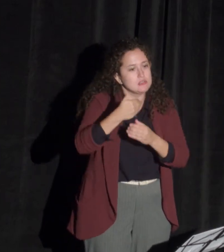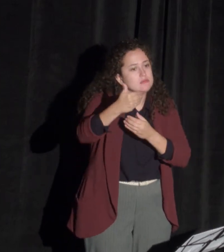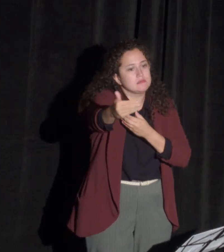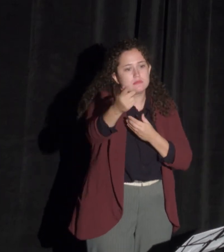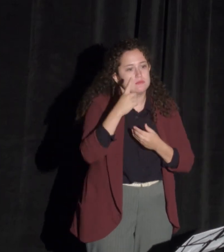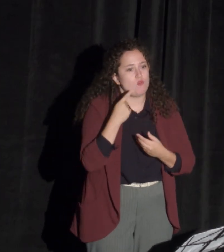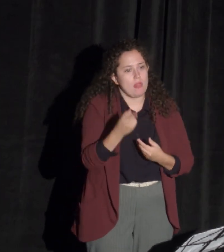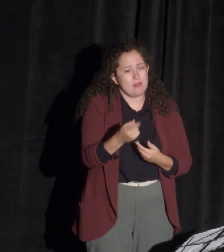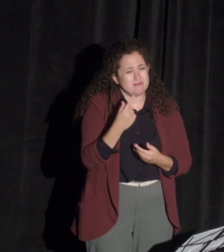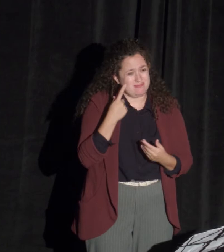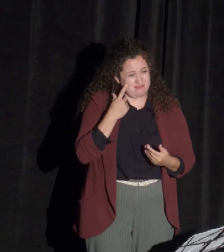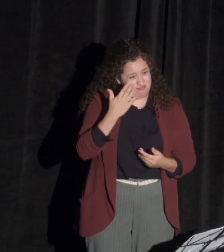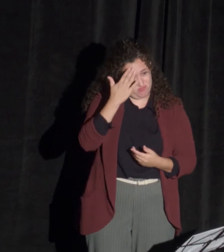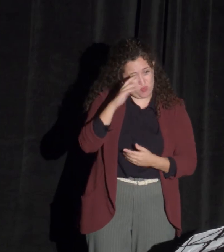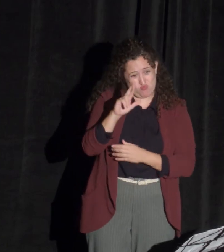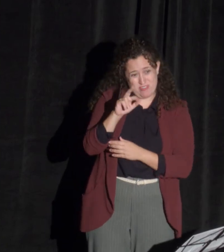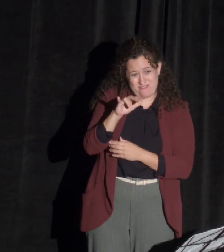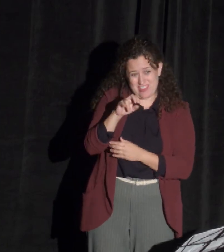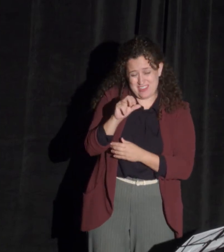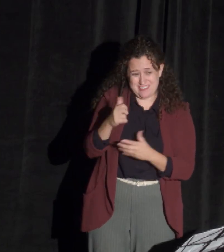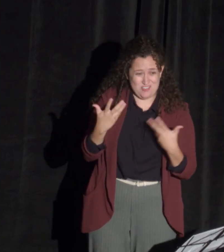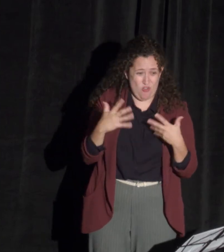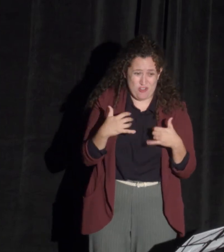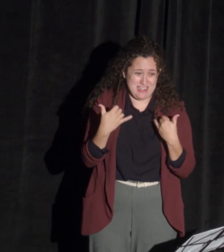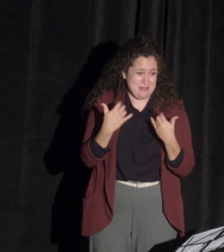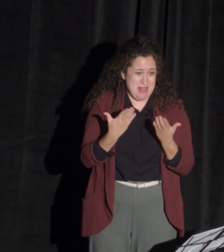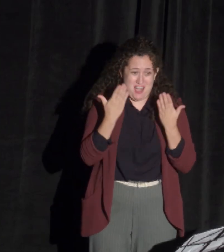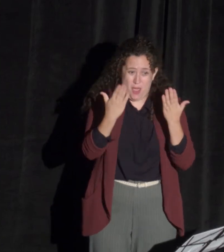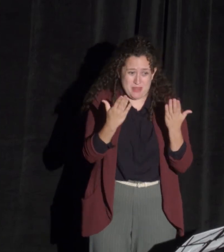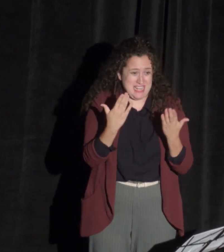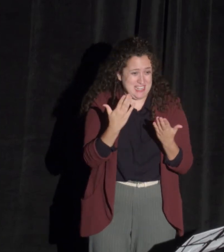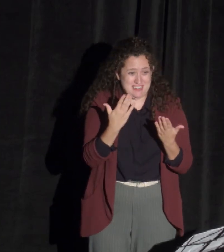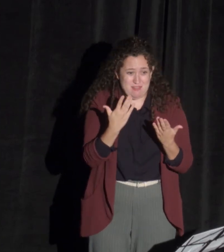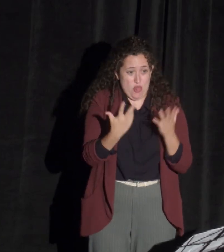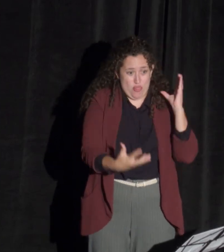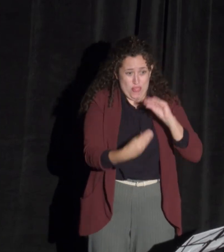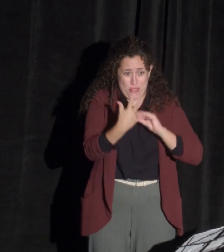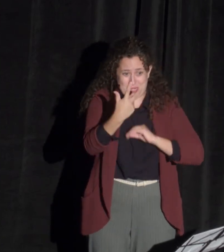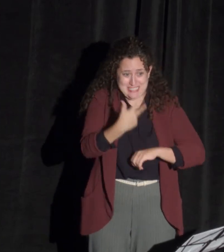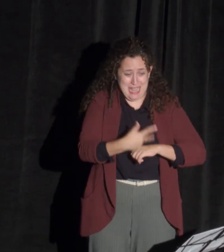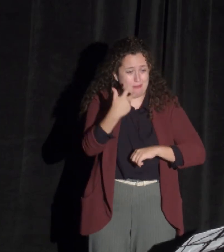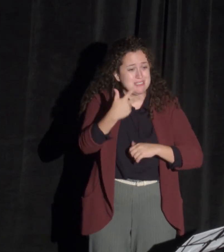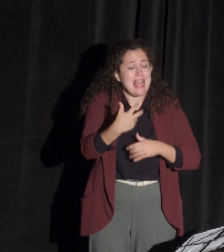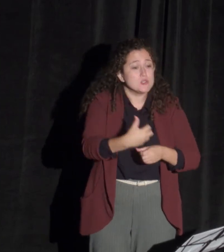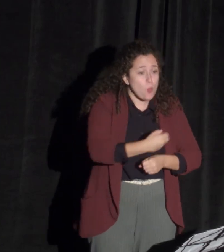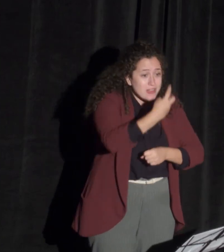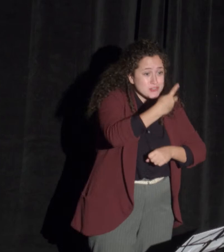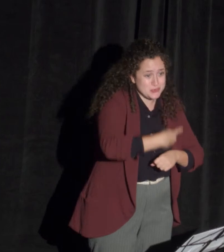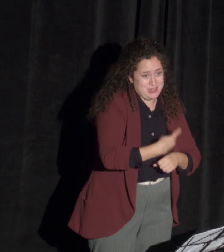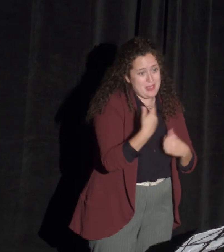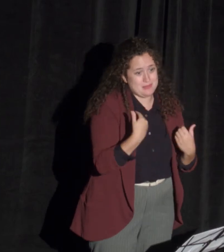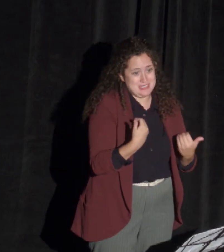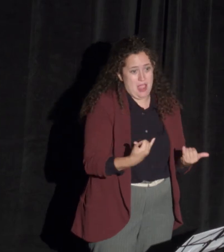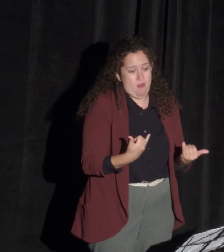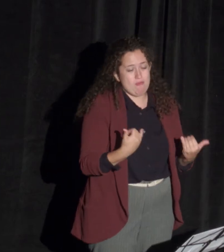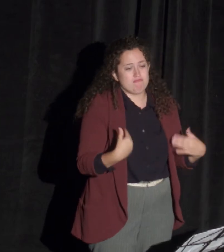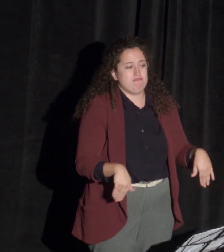times and has won twice, last year and this year, which is a fantastic achievement. Her work is haunting and